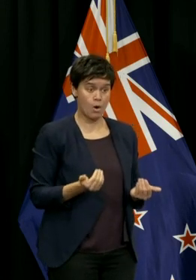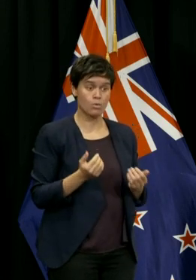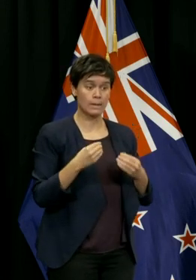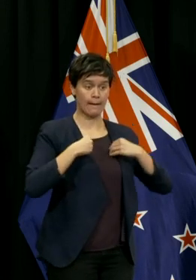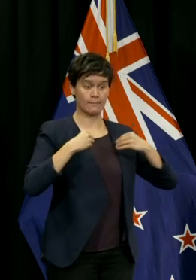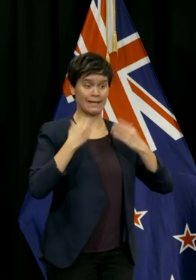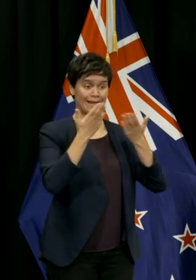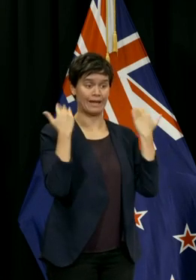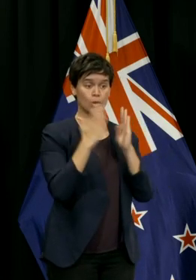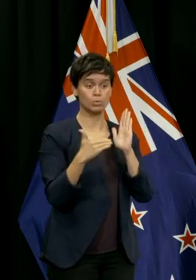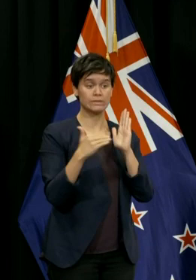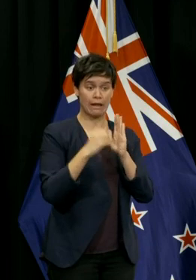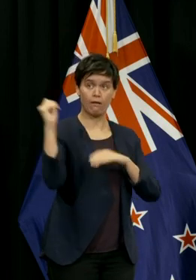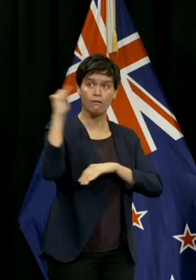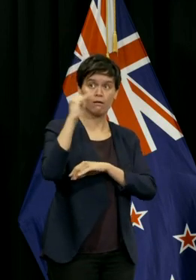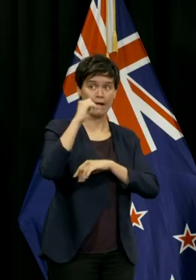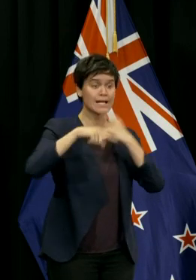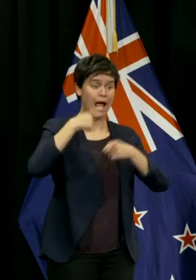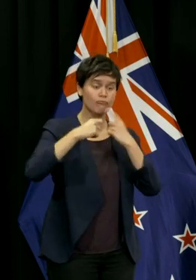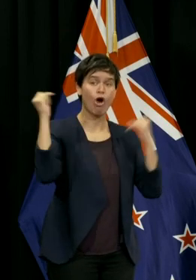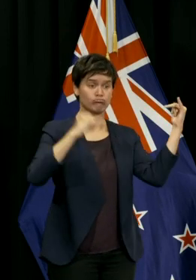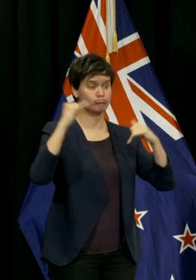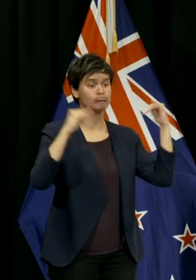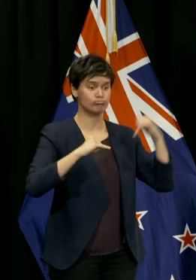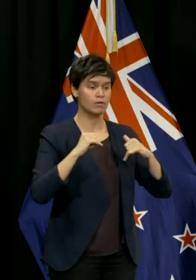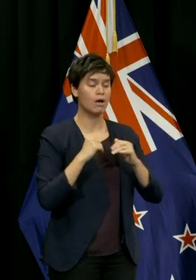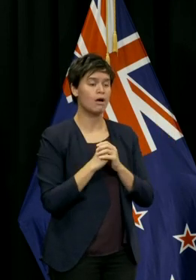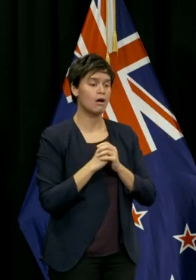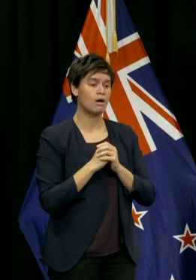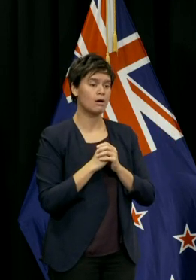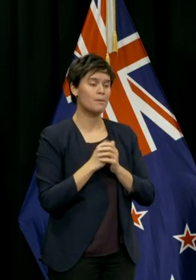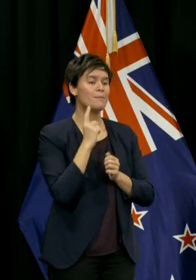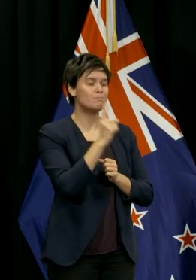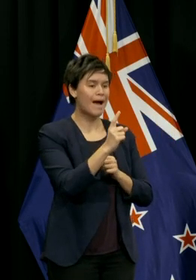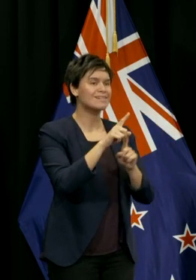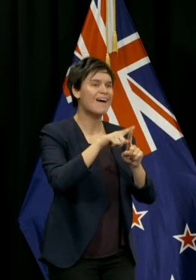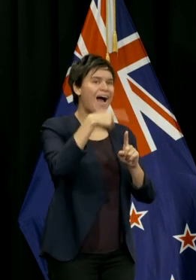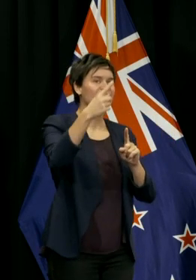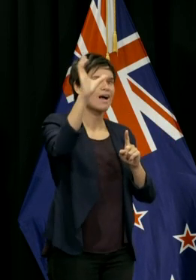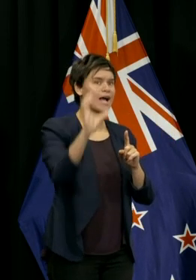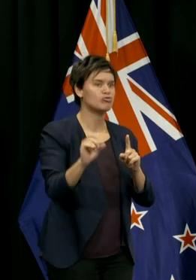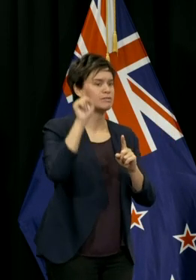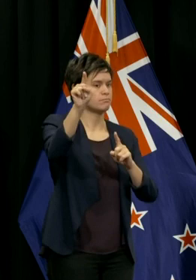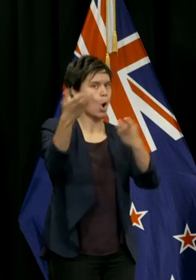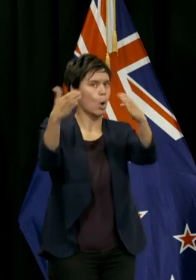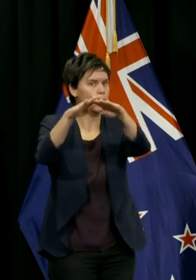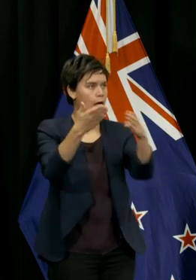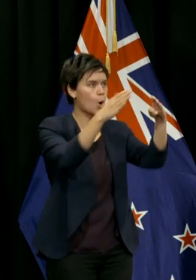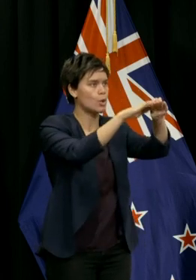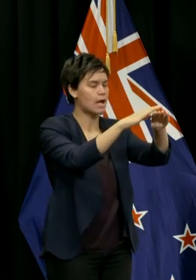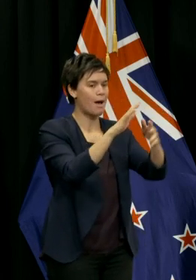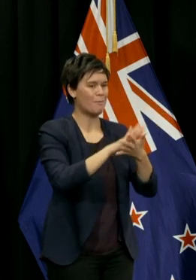a number of quarters, there will be still those who are affected by the fact that countries have closed down transit. So until